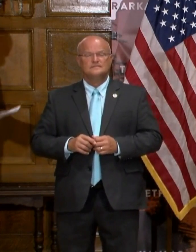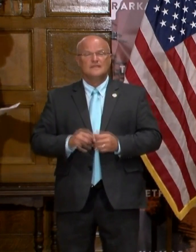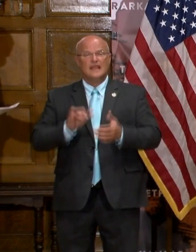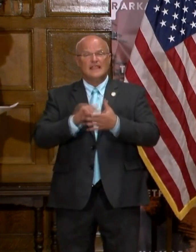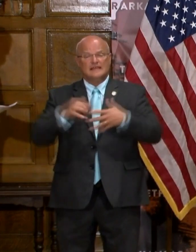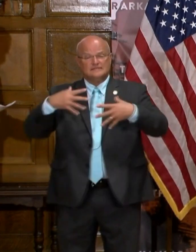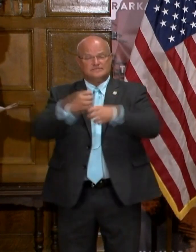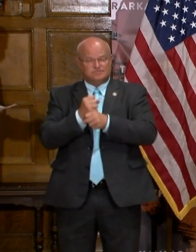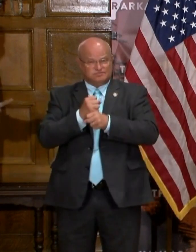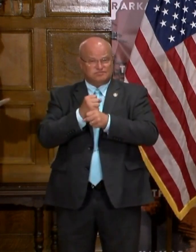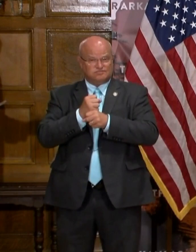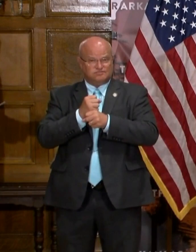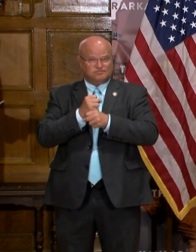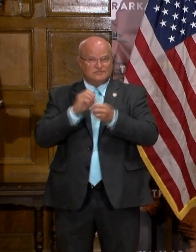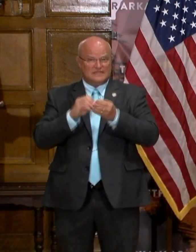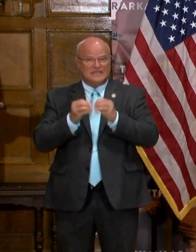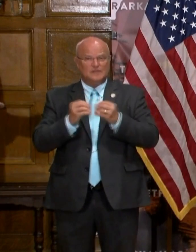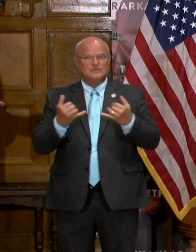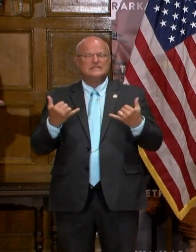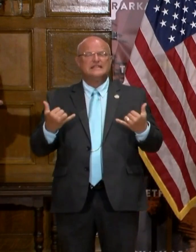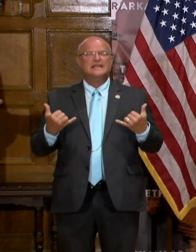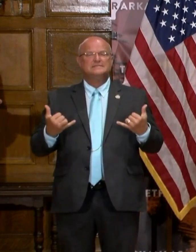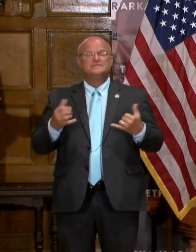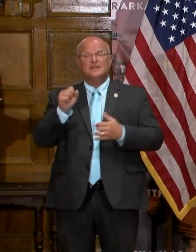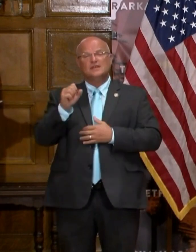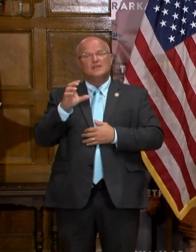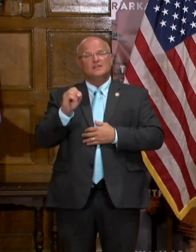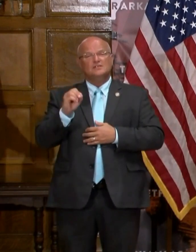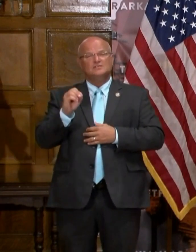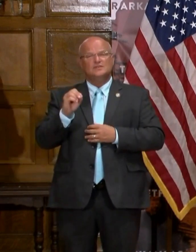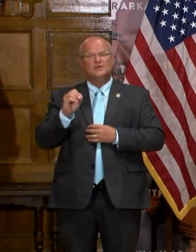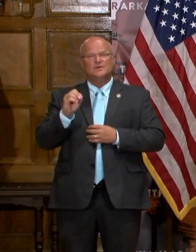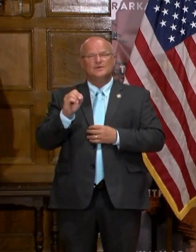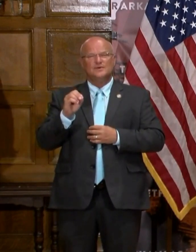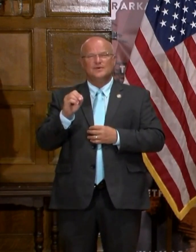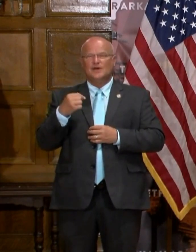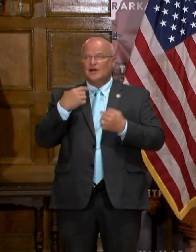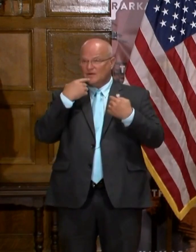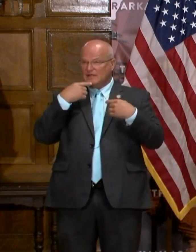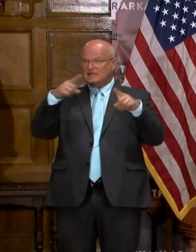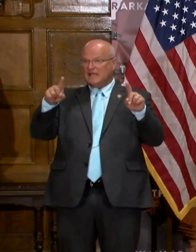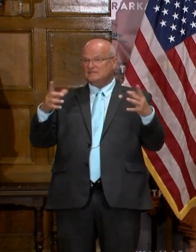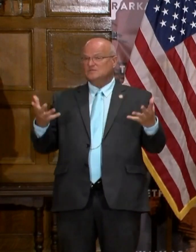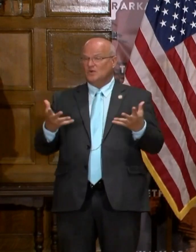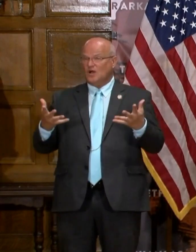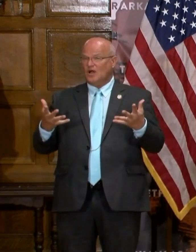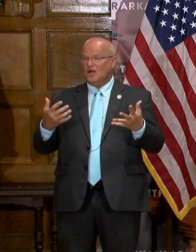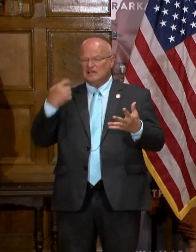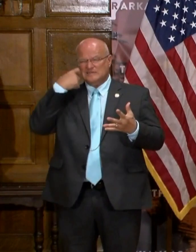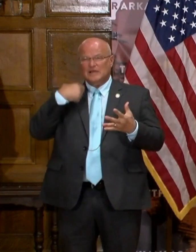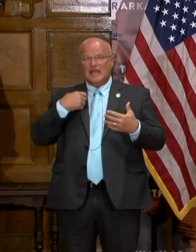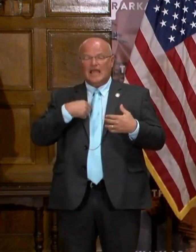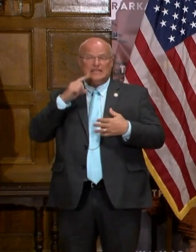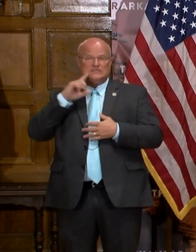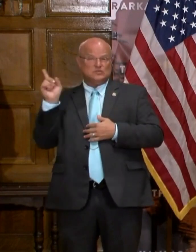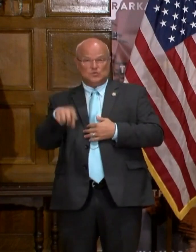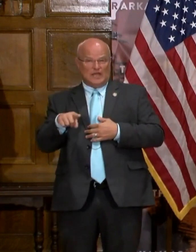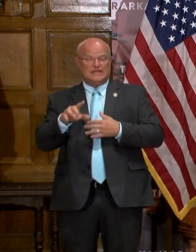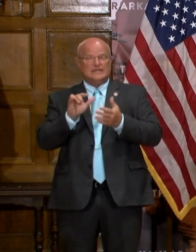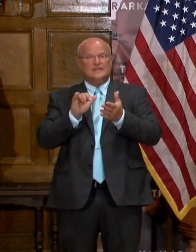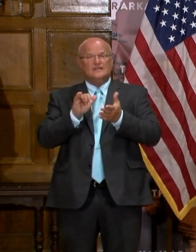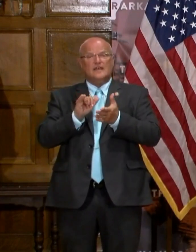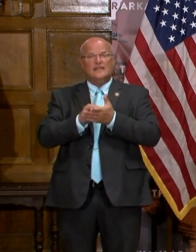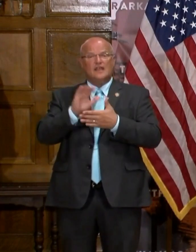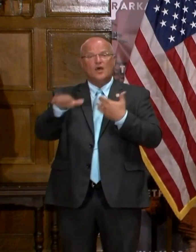That summarizes the numbers today. So we'd like to announce that we previously had a directive